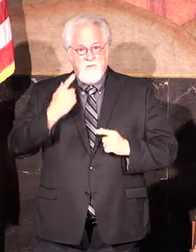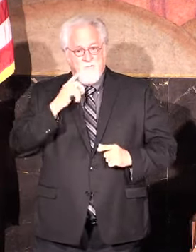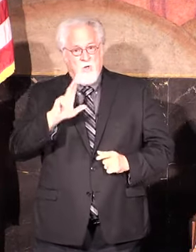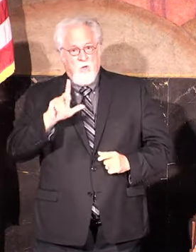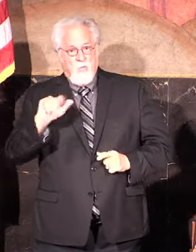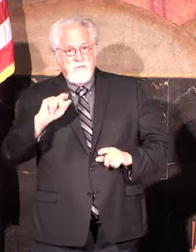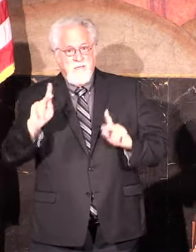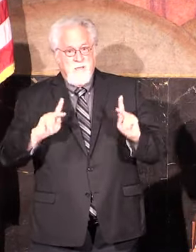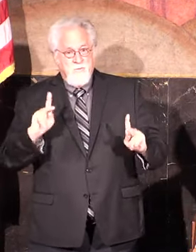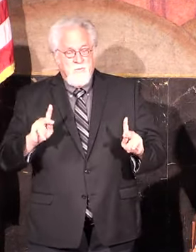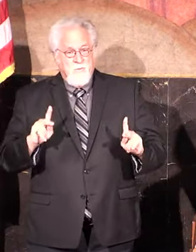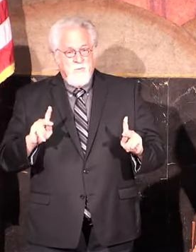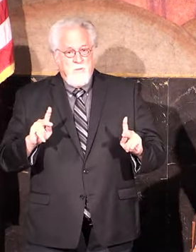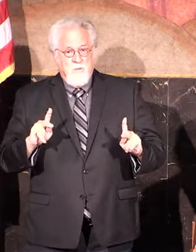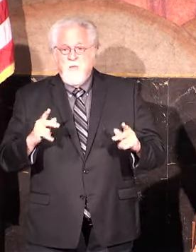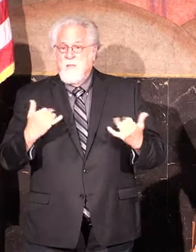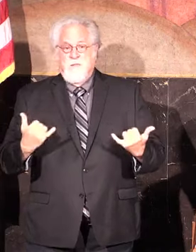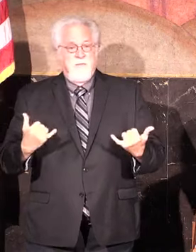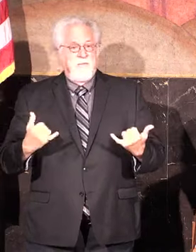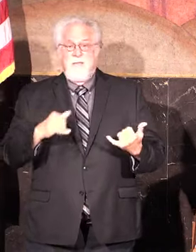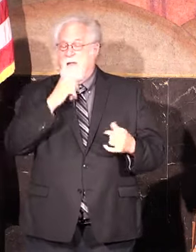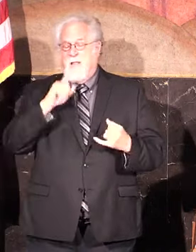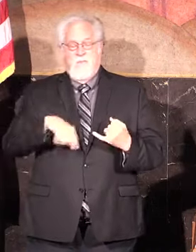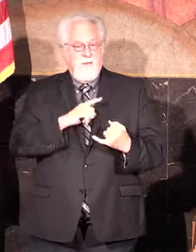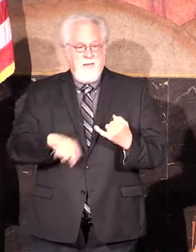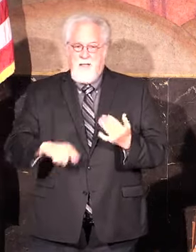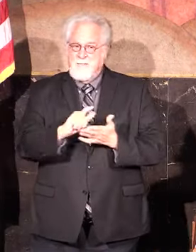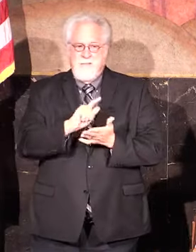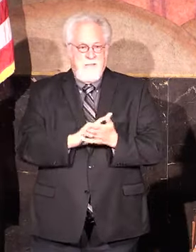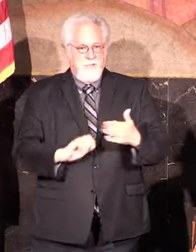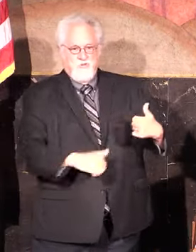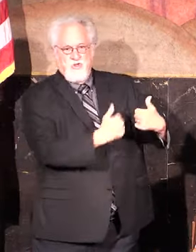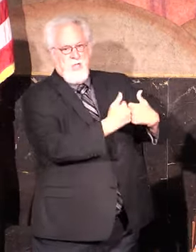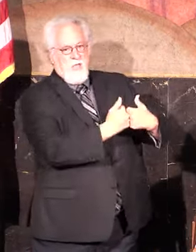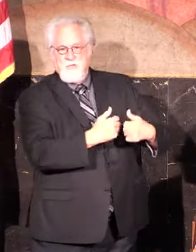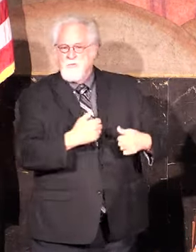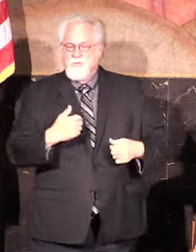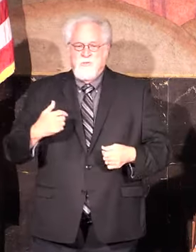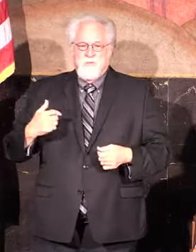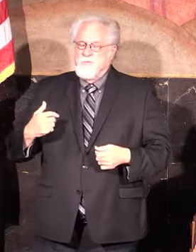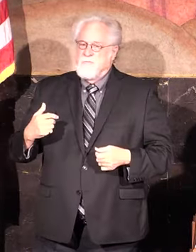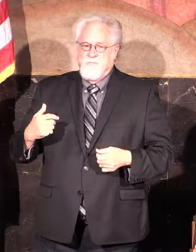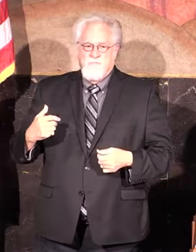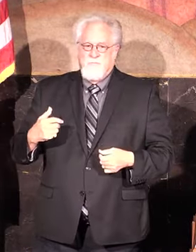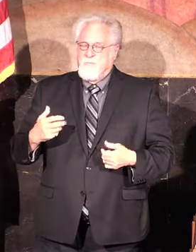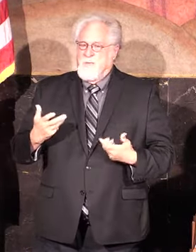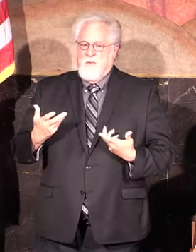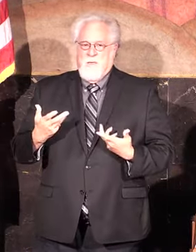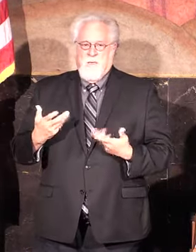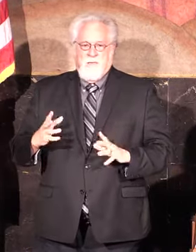Louisianans. This is not the last legal challenge that has